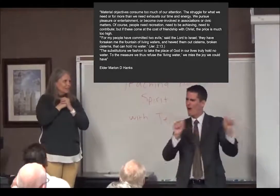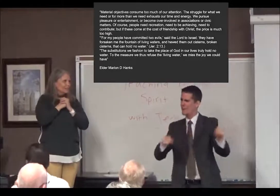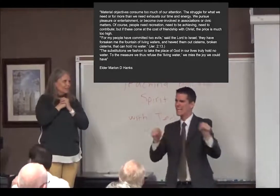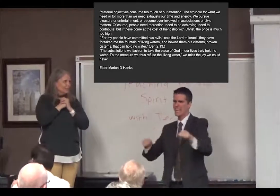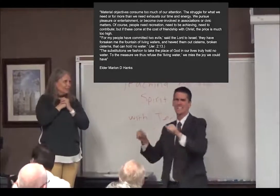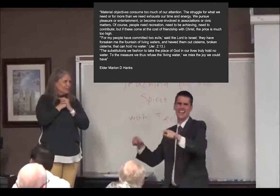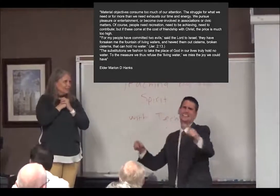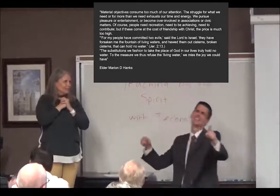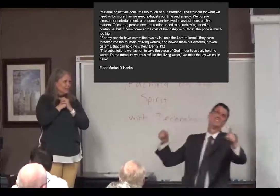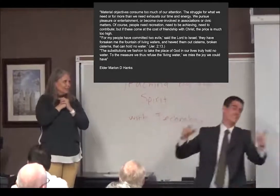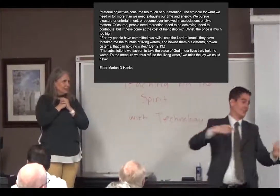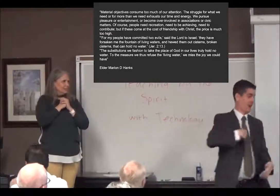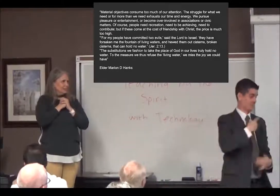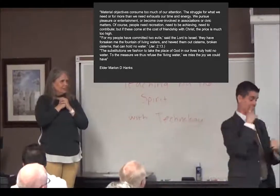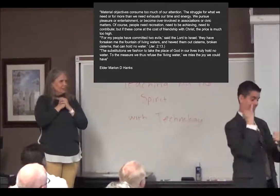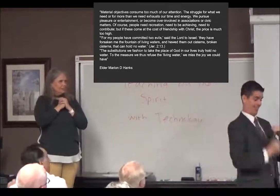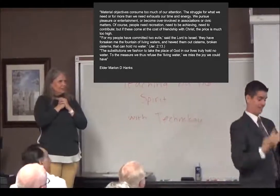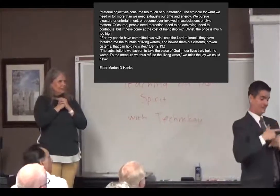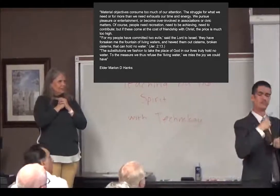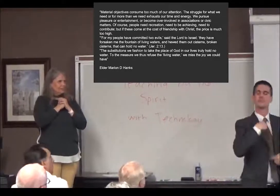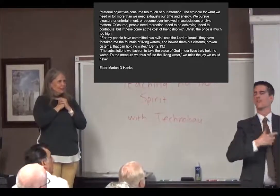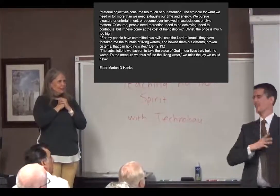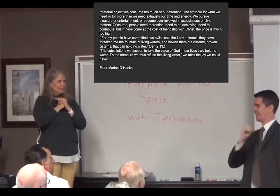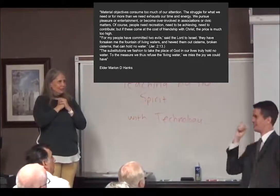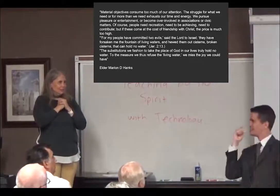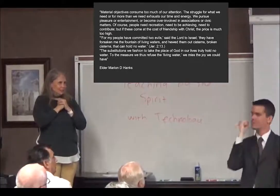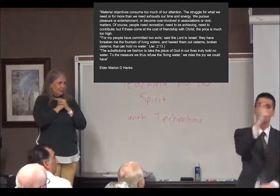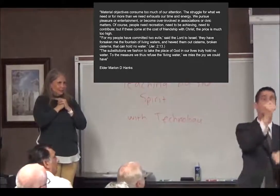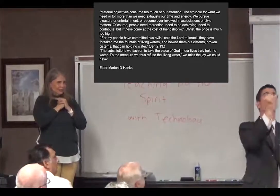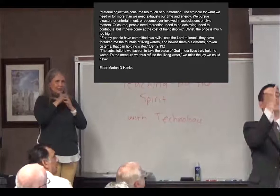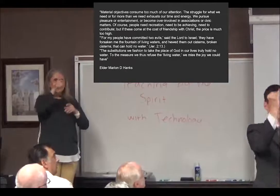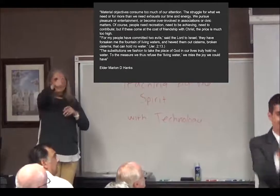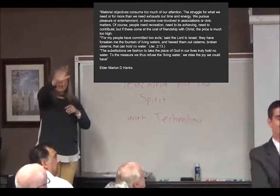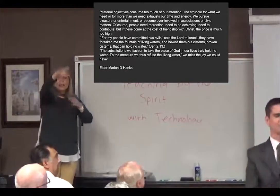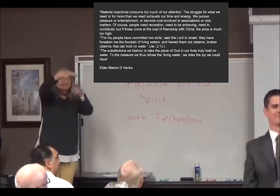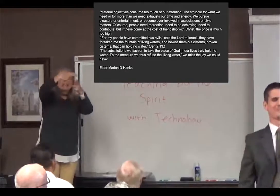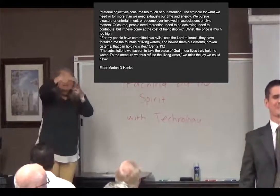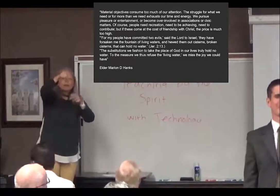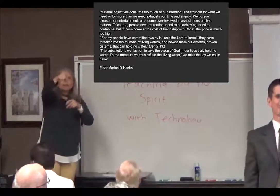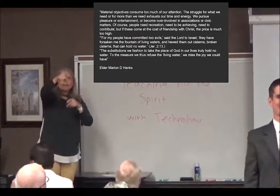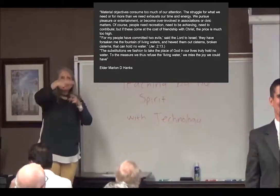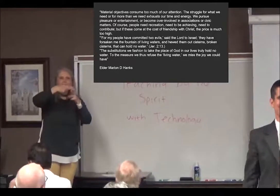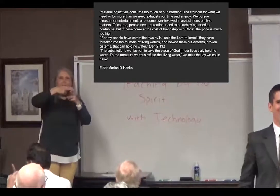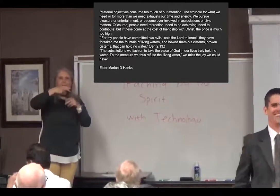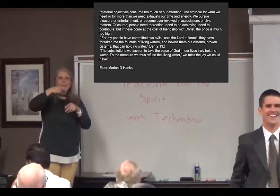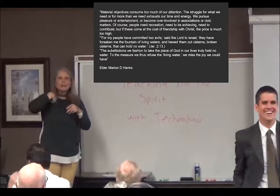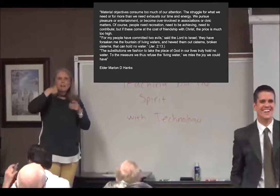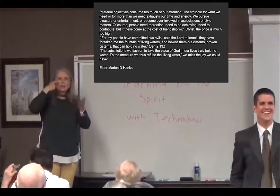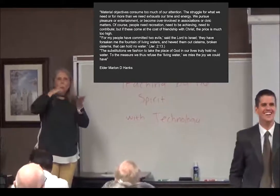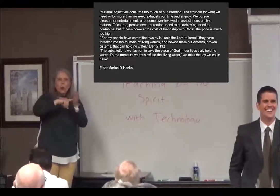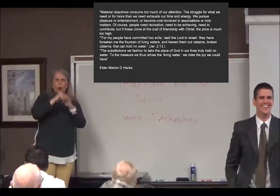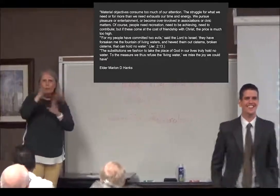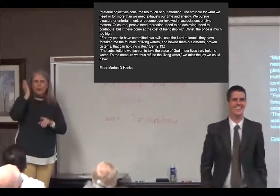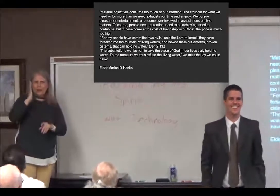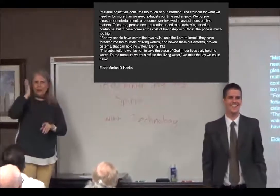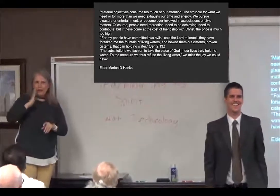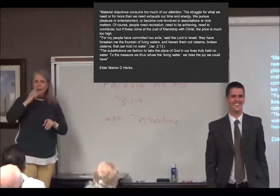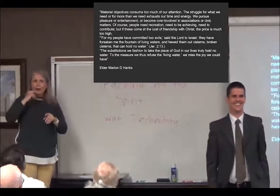Oh, that's funny. We learned from each other. That was perfect. Thank you. Okay. So, for real, last one. Back here. Tell me your name. I noticed in